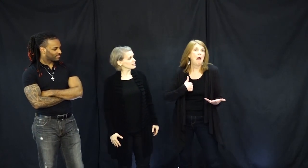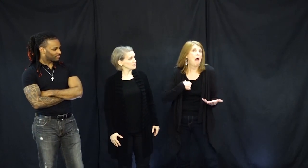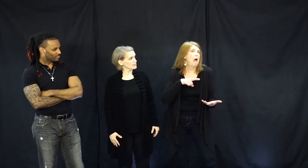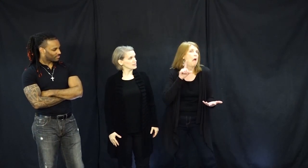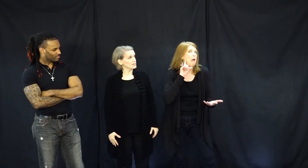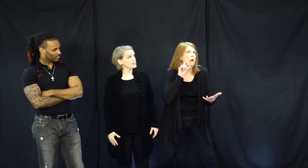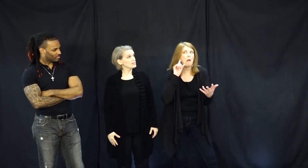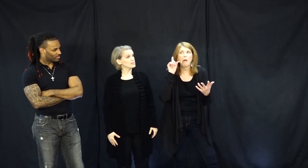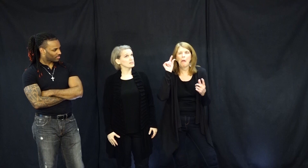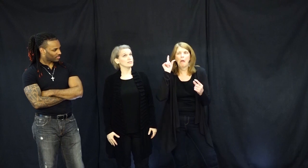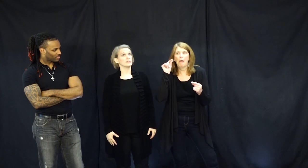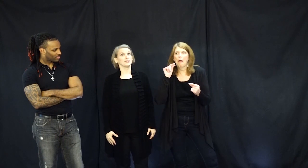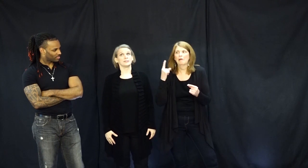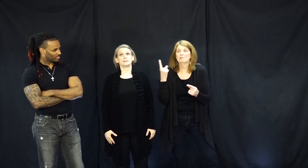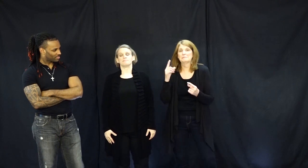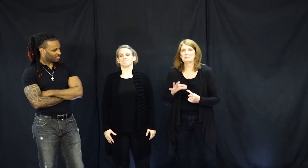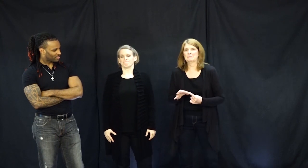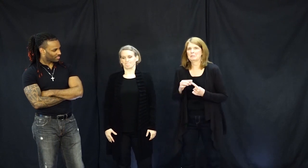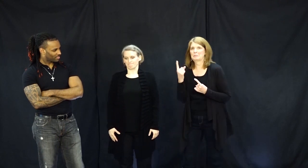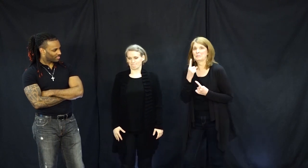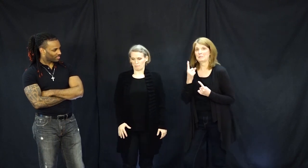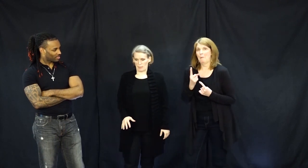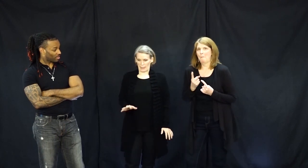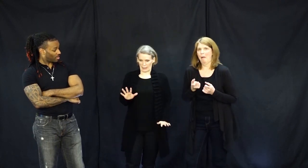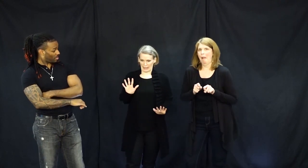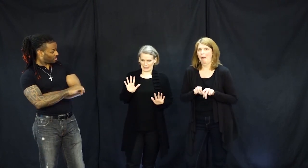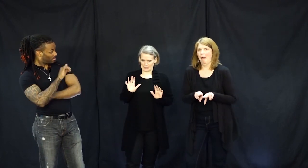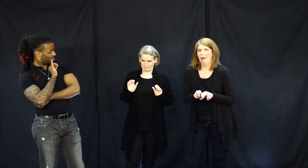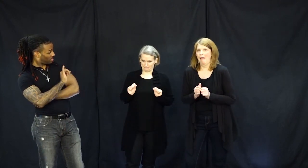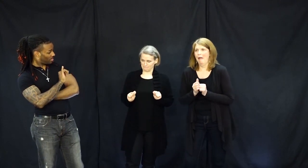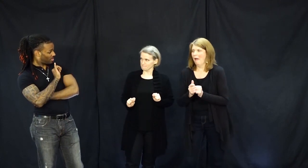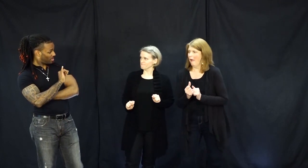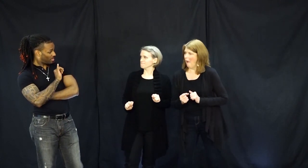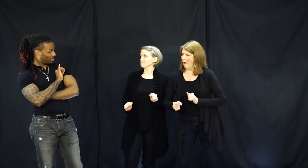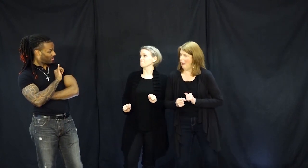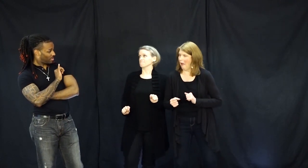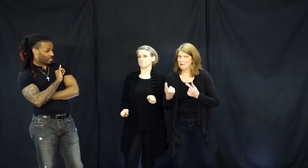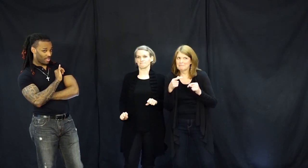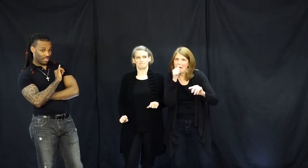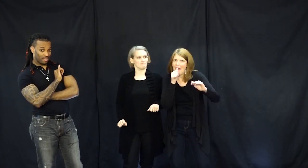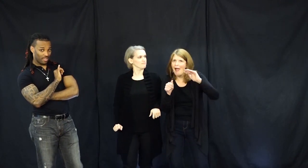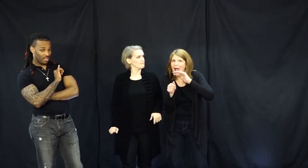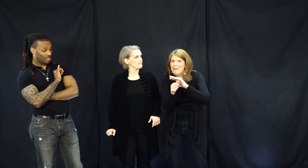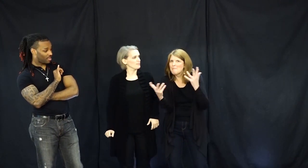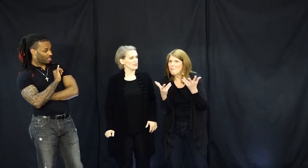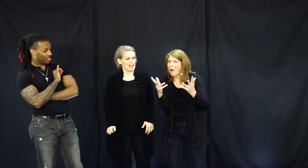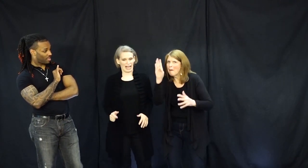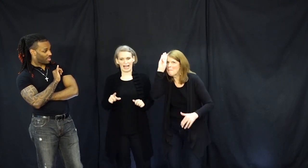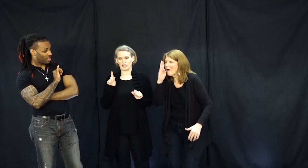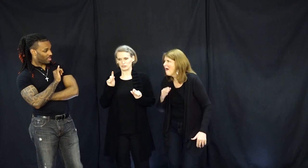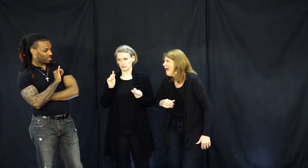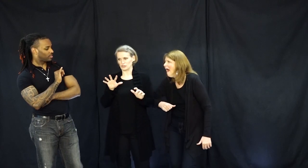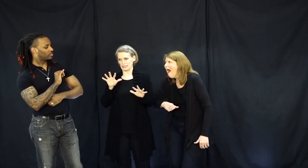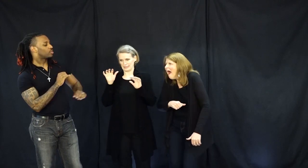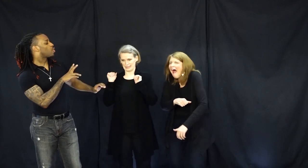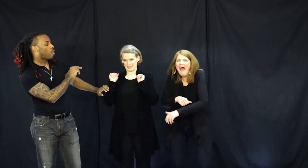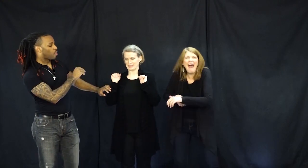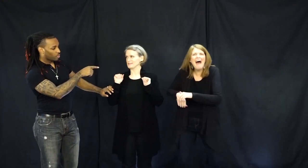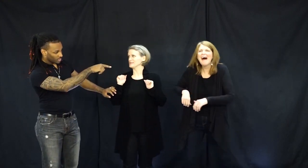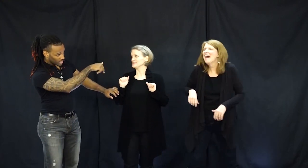a special someone on the side, Burr. Is that so? What are you trying to hide, Burr? I should go. No, these guys should go. What? No.